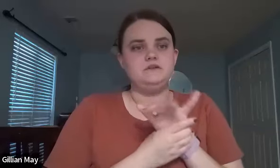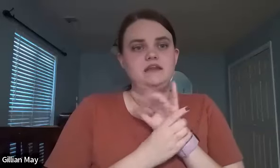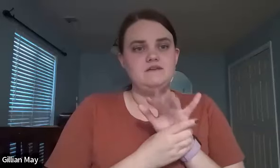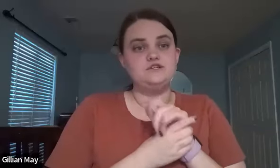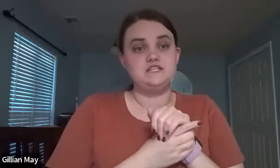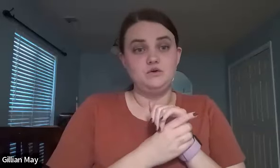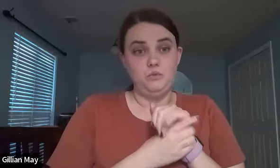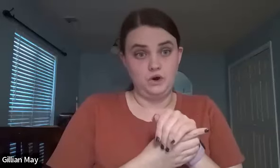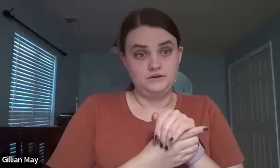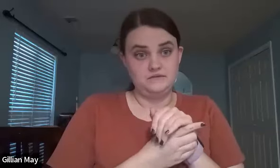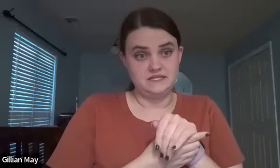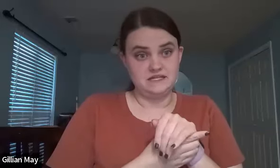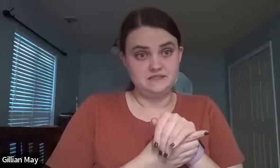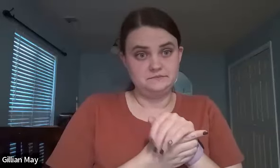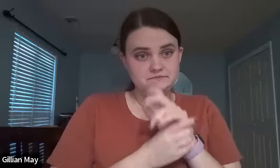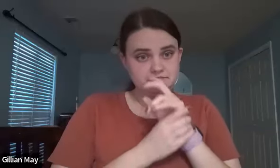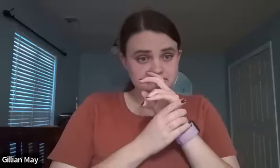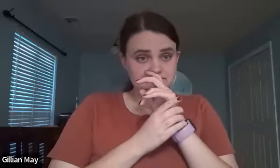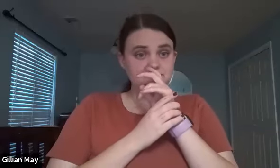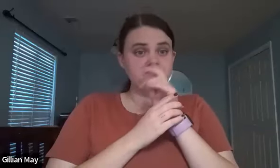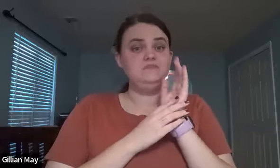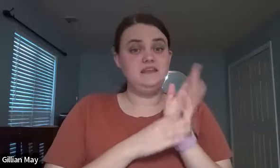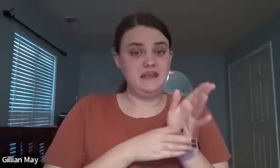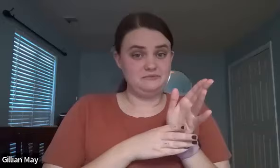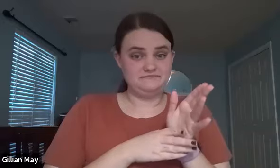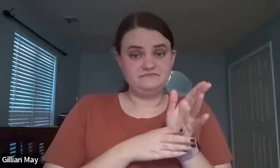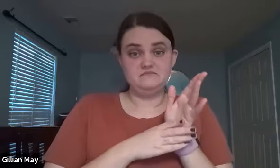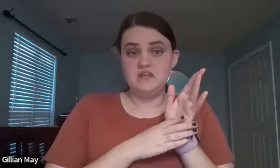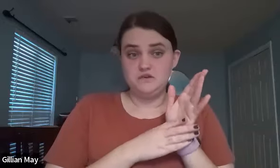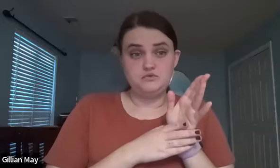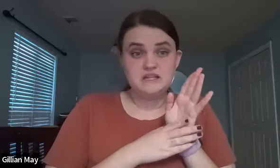spelling every single word of a sentence. Now,